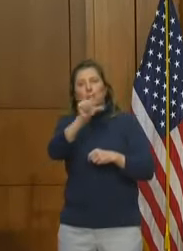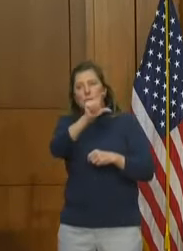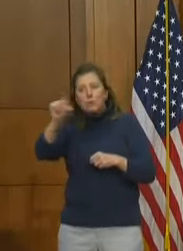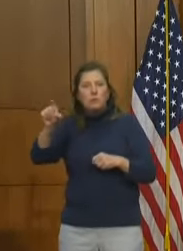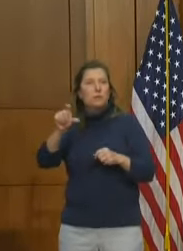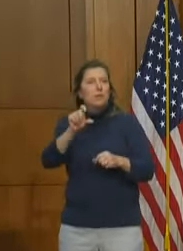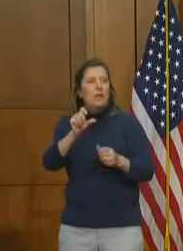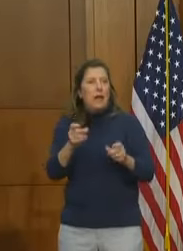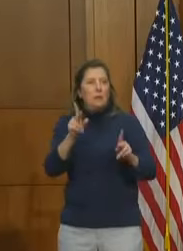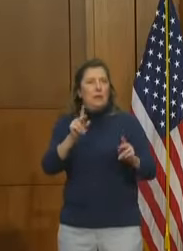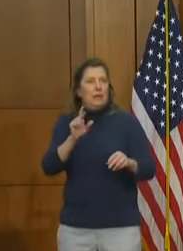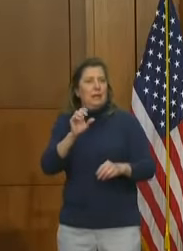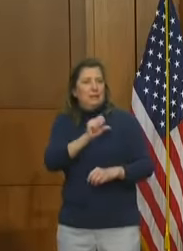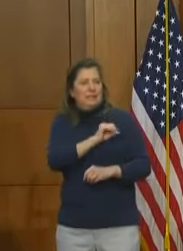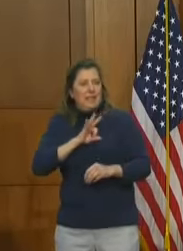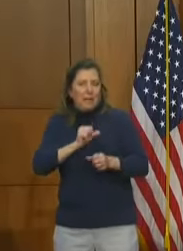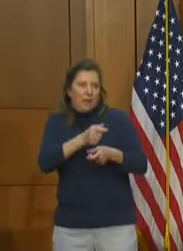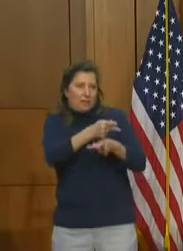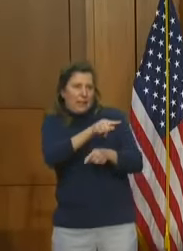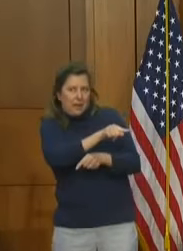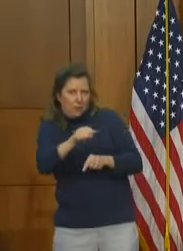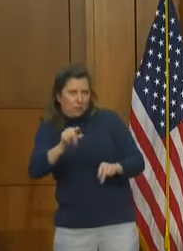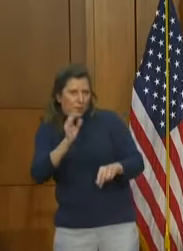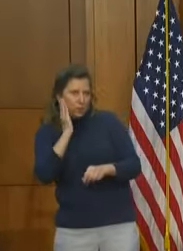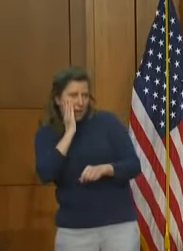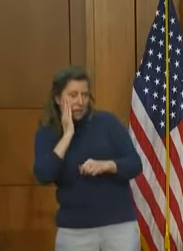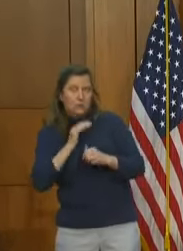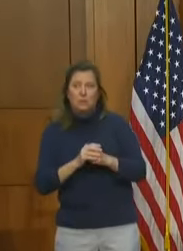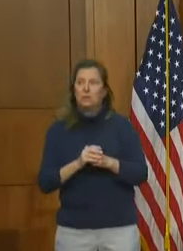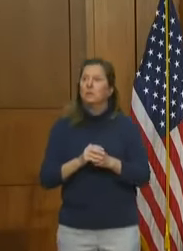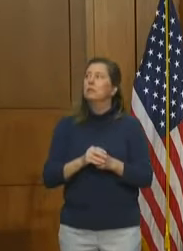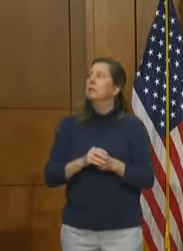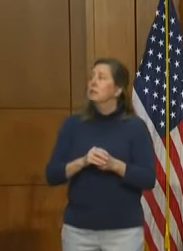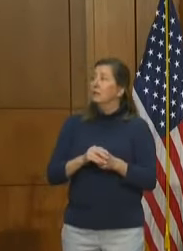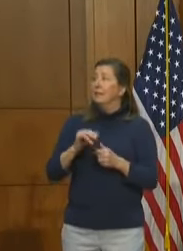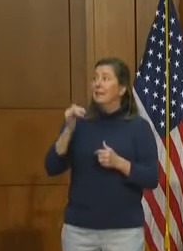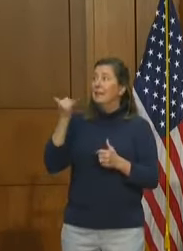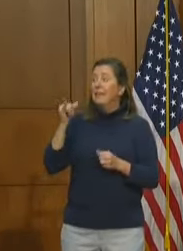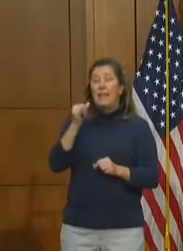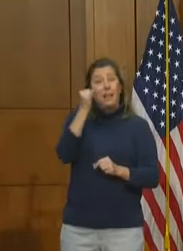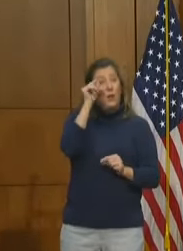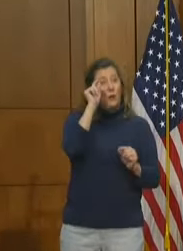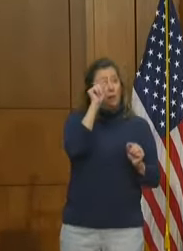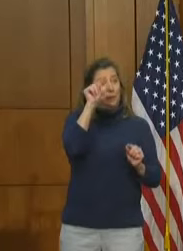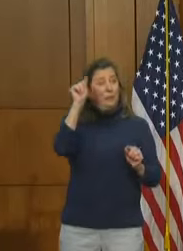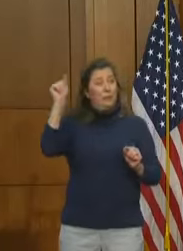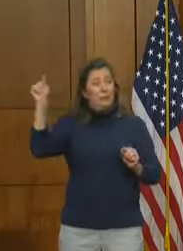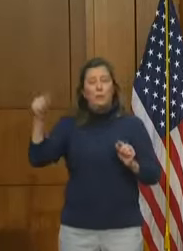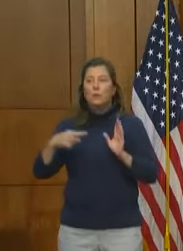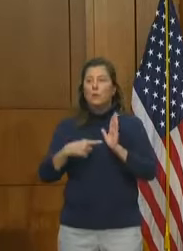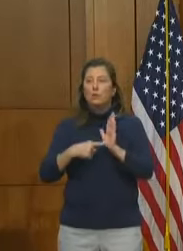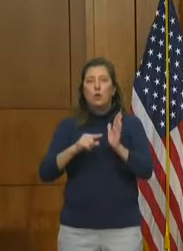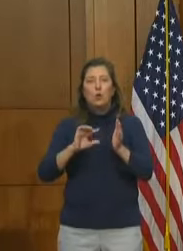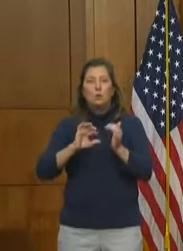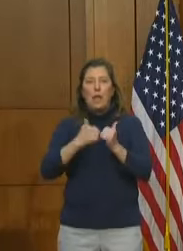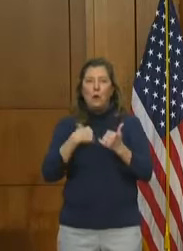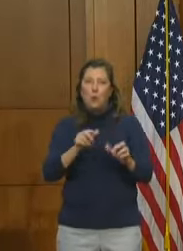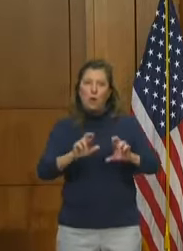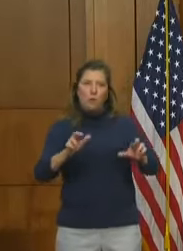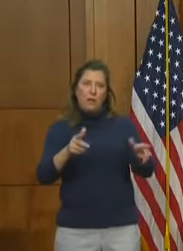staffed bed capacity. Now, the yellow line, dotted line at the top, represents surge